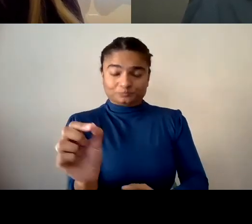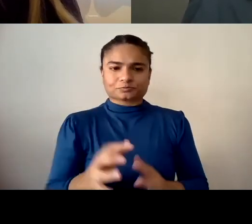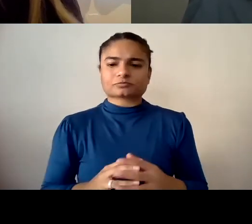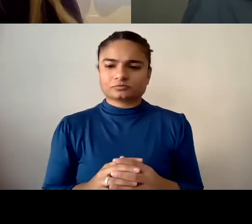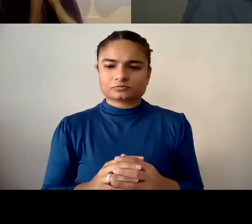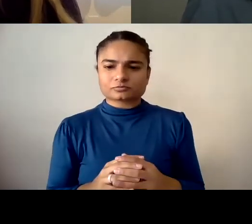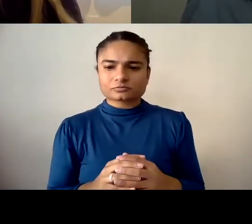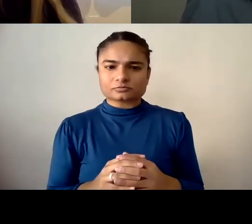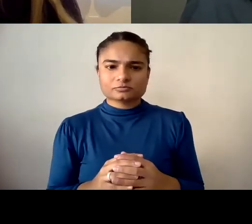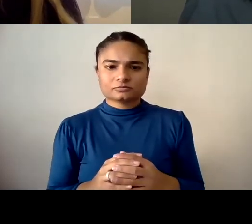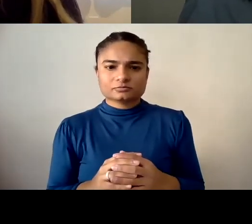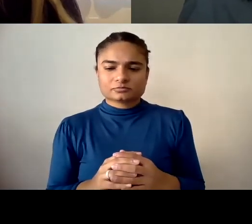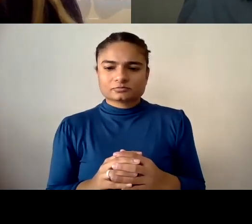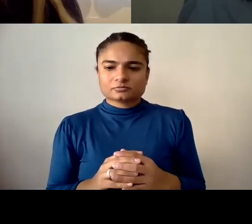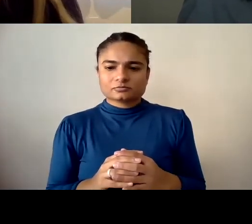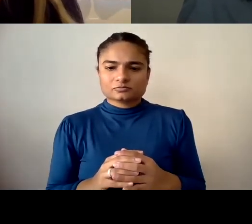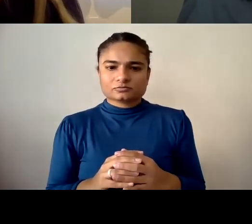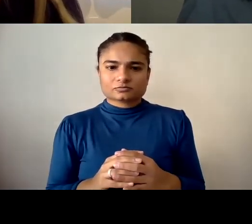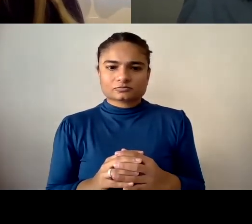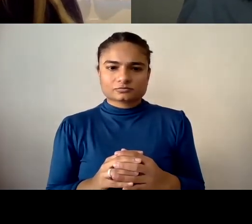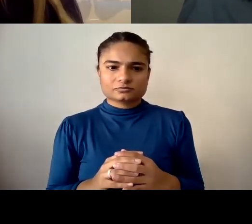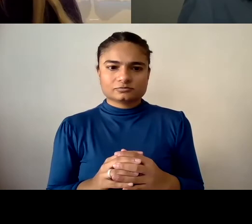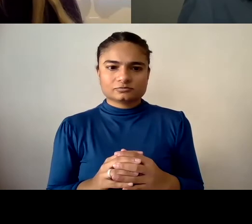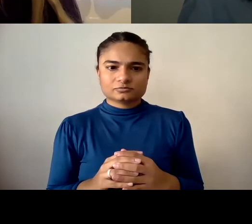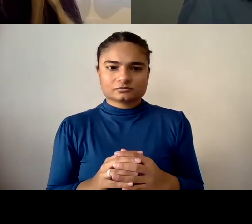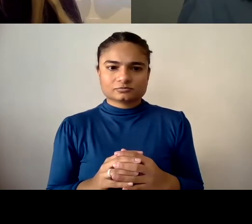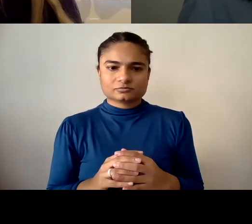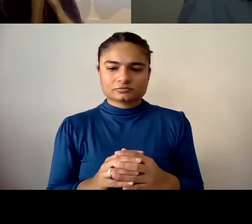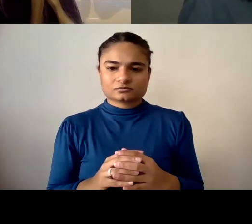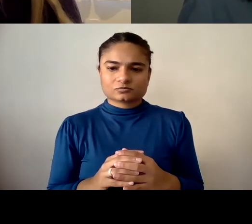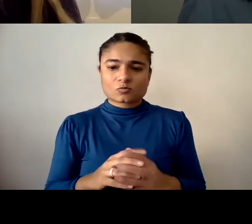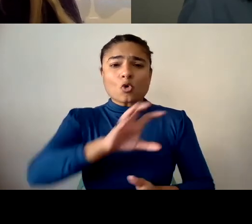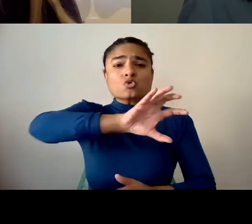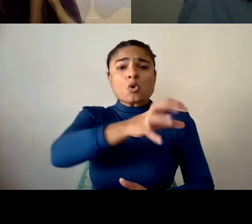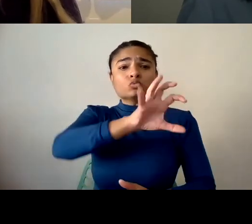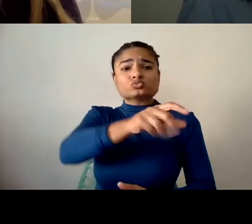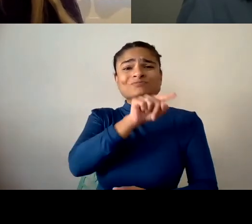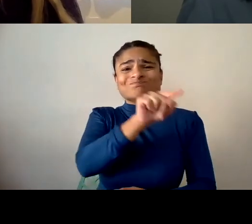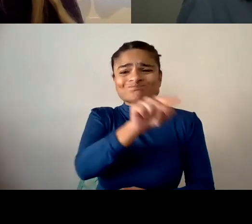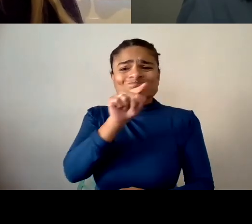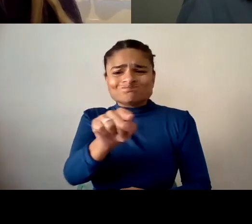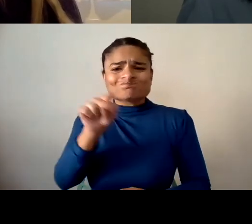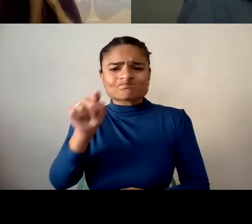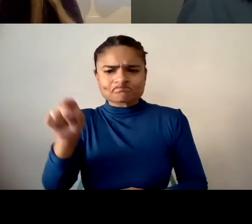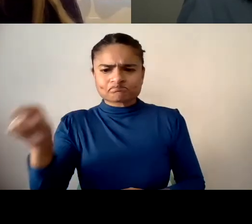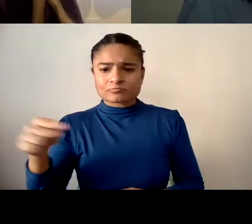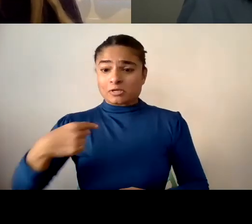is about because some of the countries, I am from Argentina, and we have